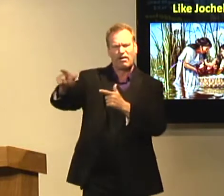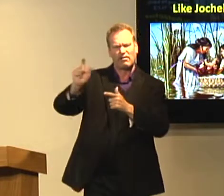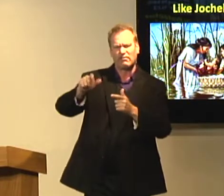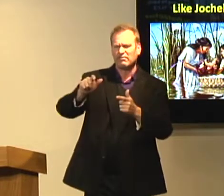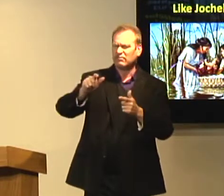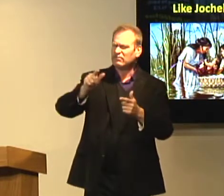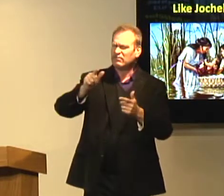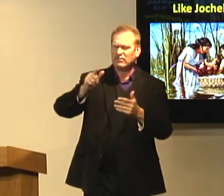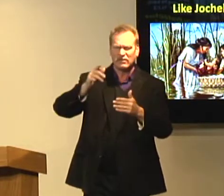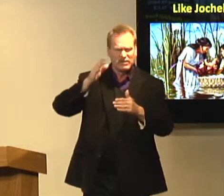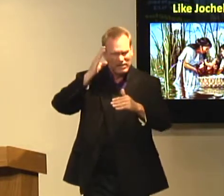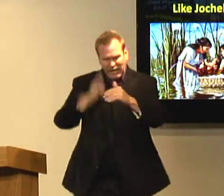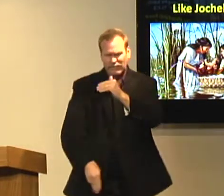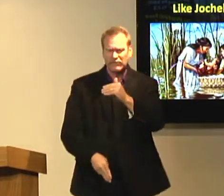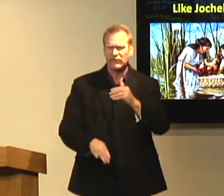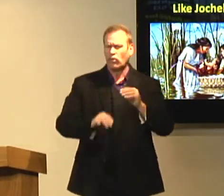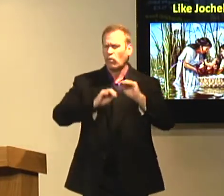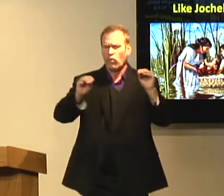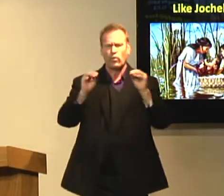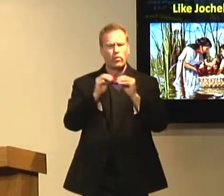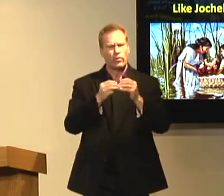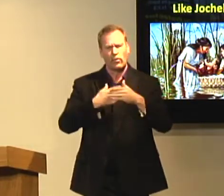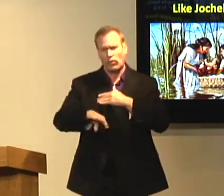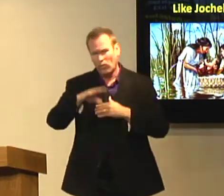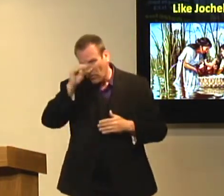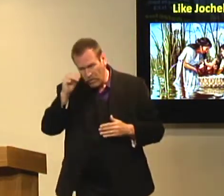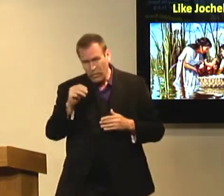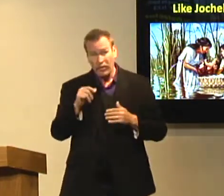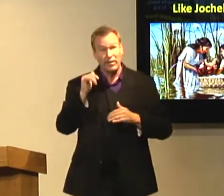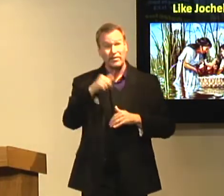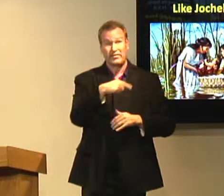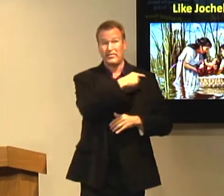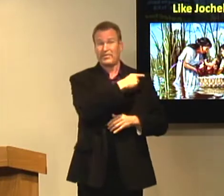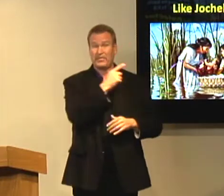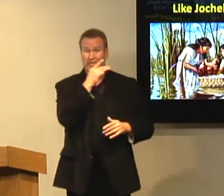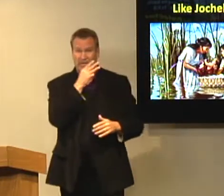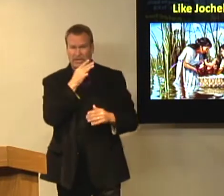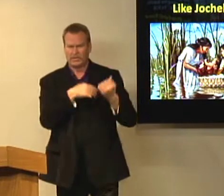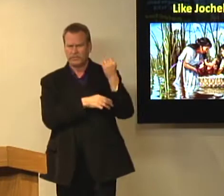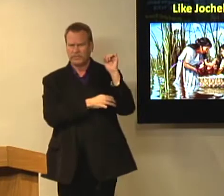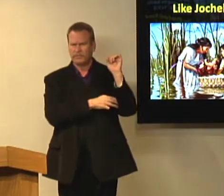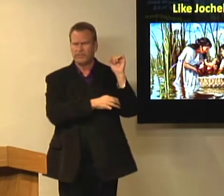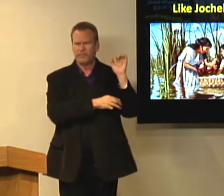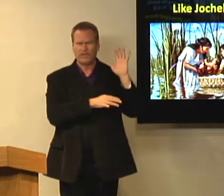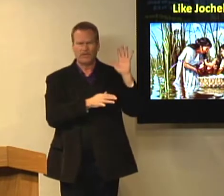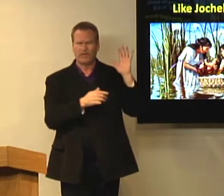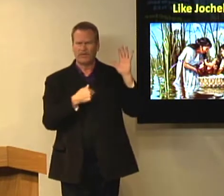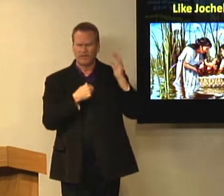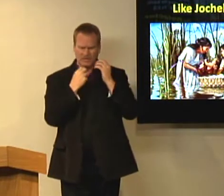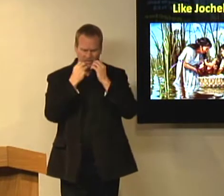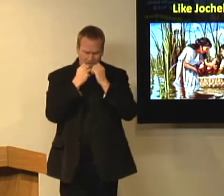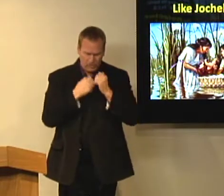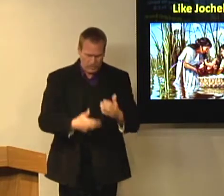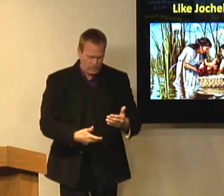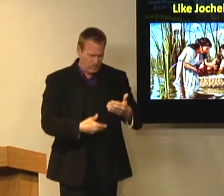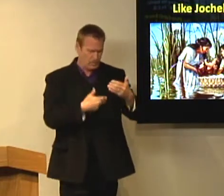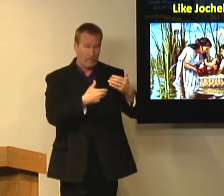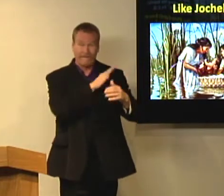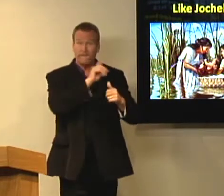river. There were strict commands, and they didn't want any more sons born in Israel, but the Israelites rebelled and they